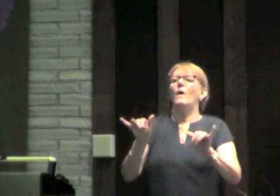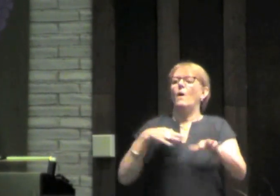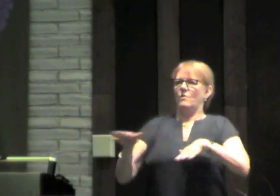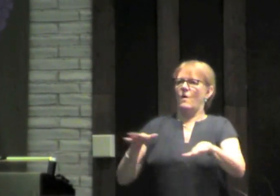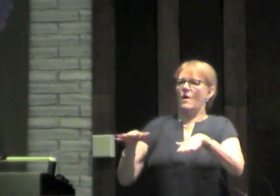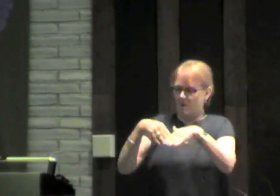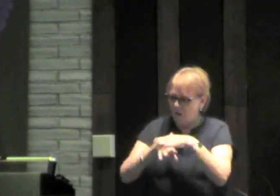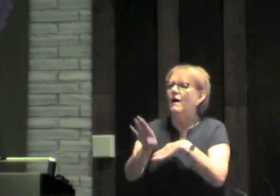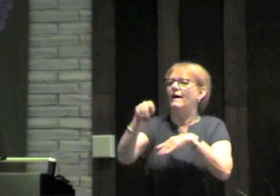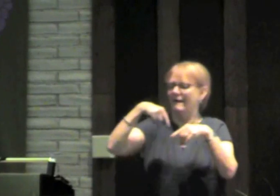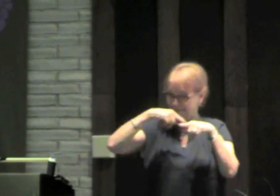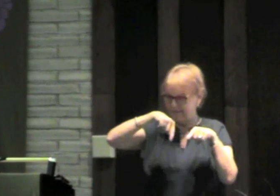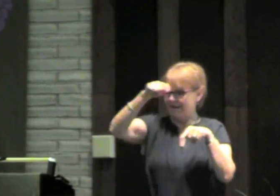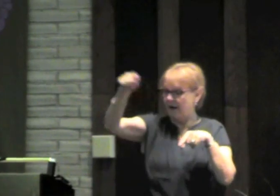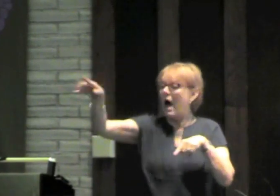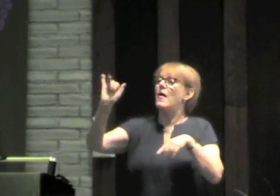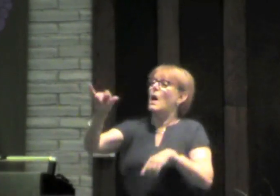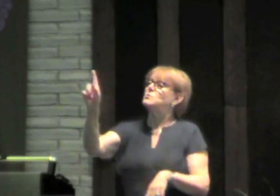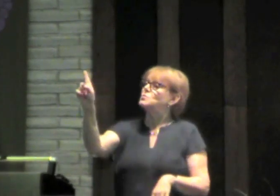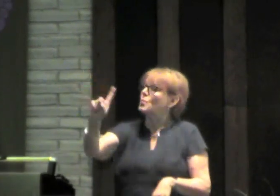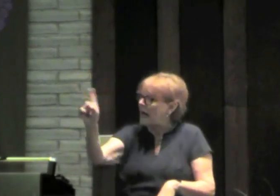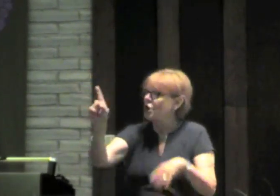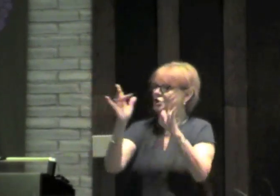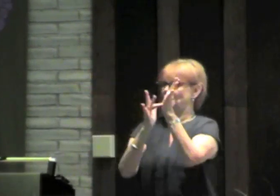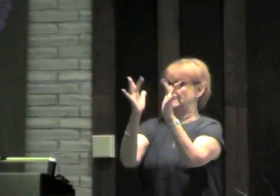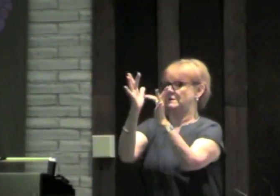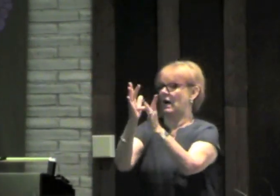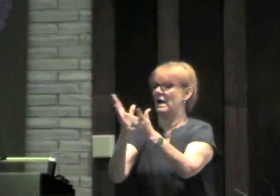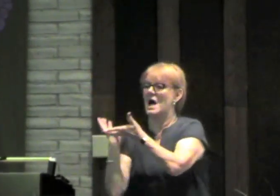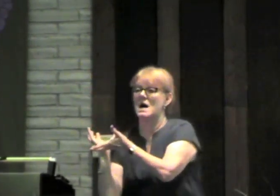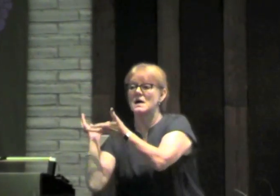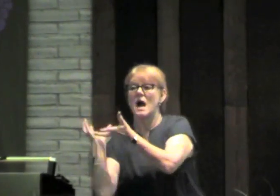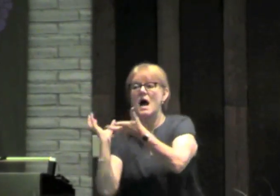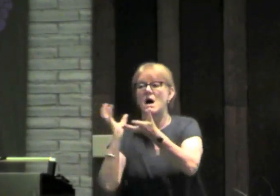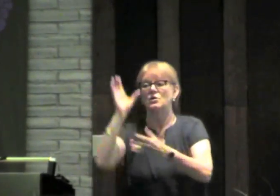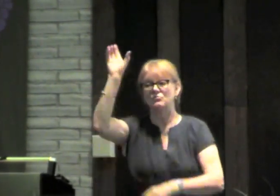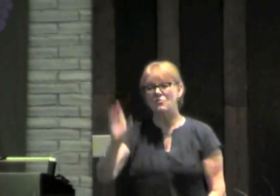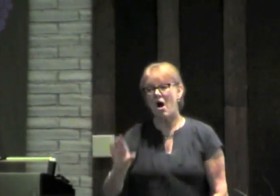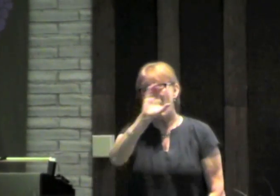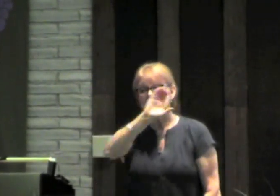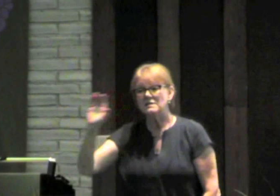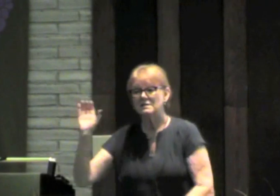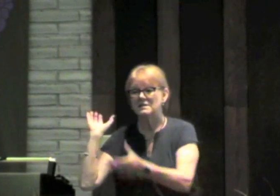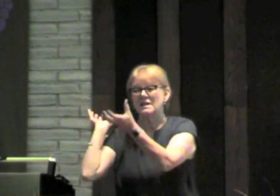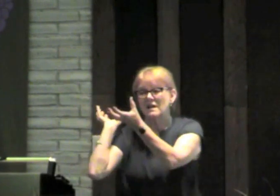And when we walked in, we were immediately struck by how ancient it is. And that's where Jesus carried his